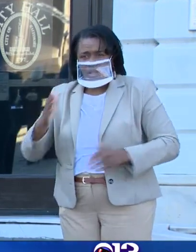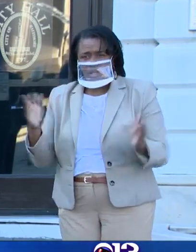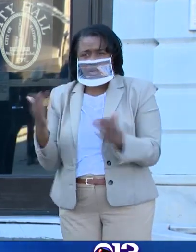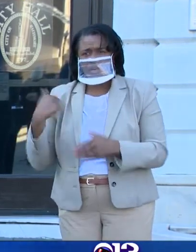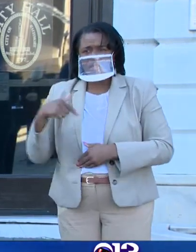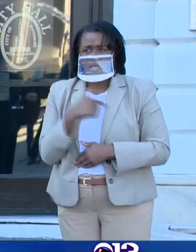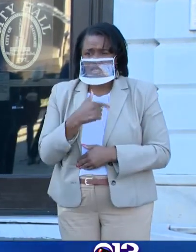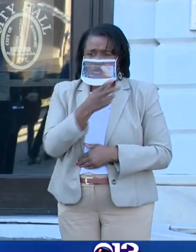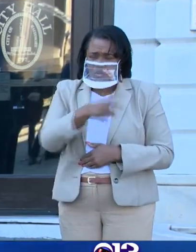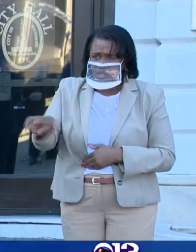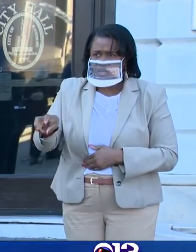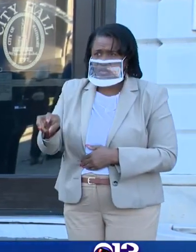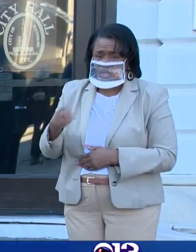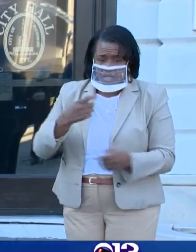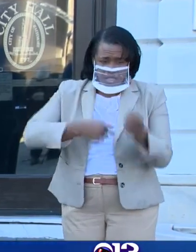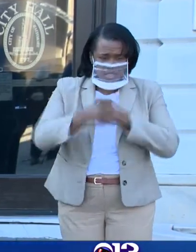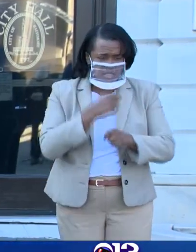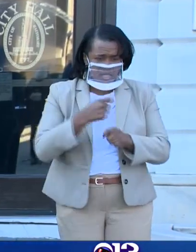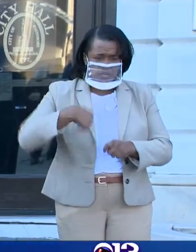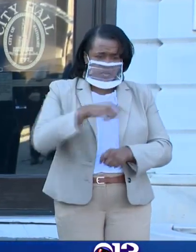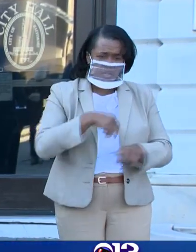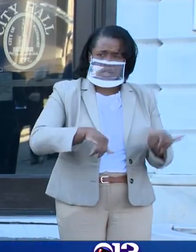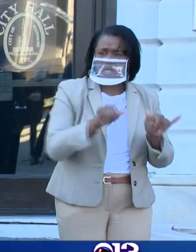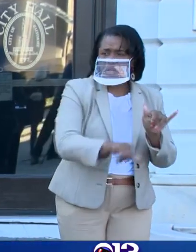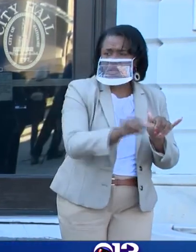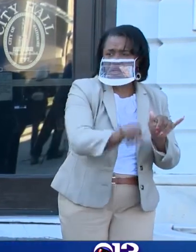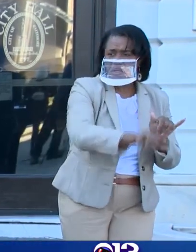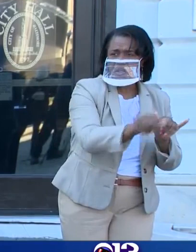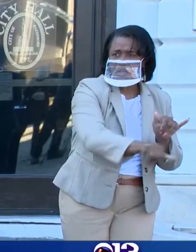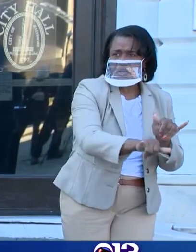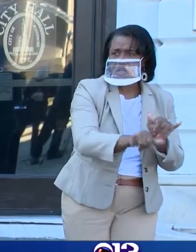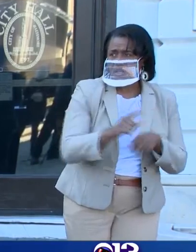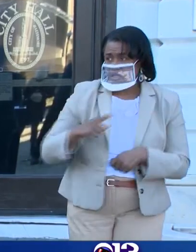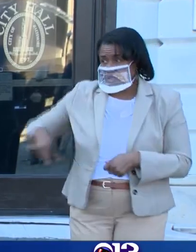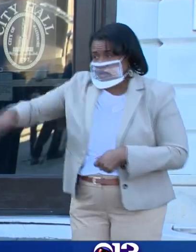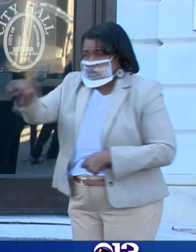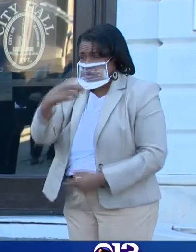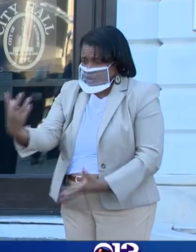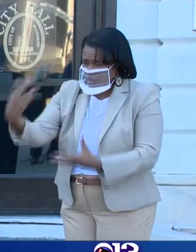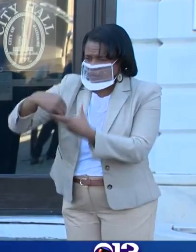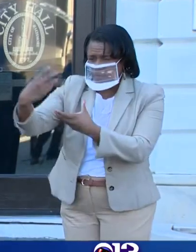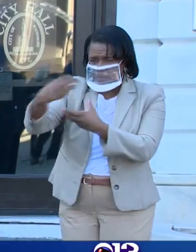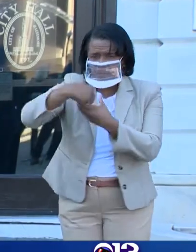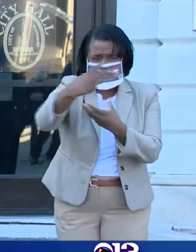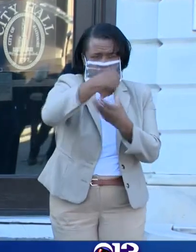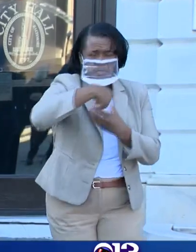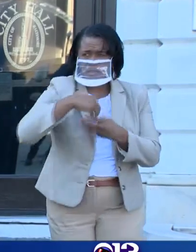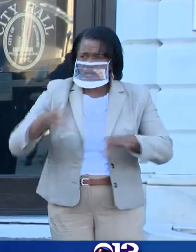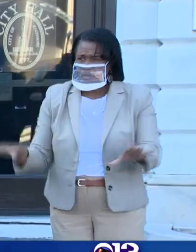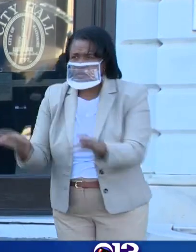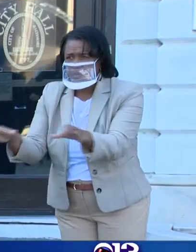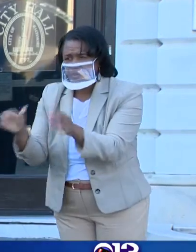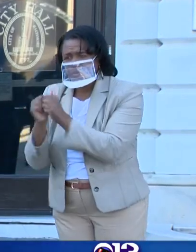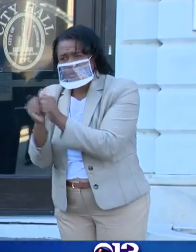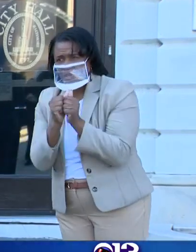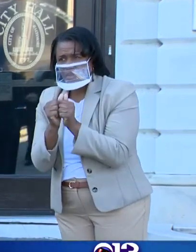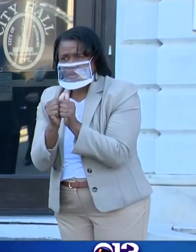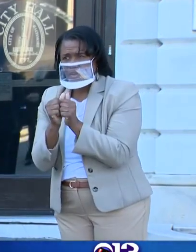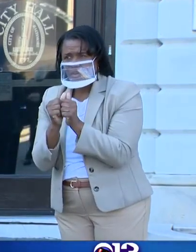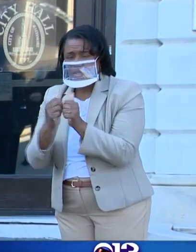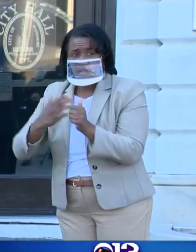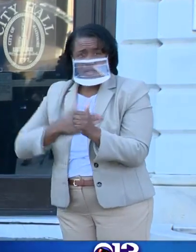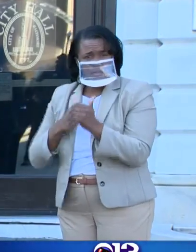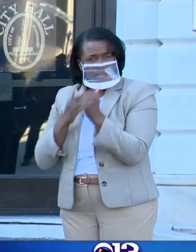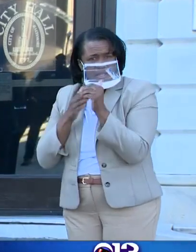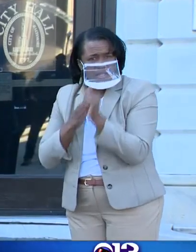a one-size-fits-all strategy to an all-hands-on-deck approach. Under my